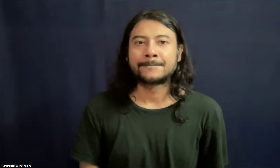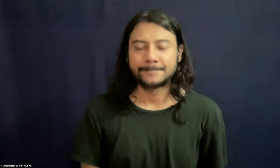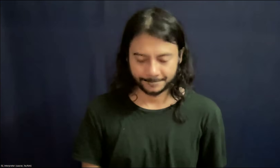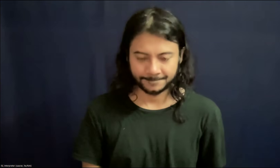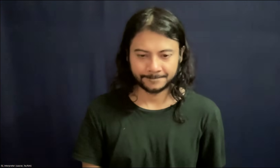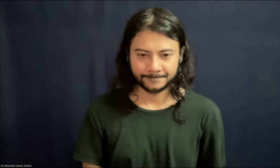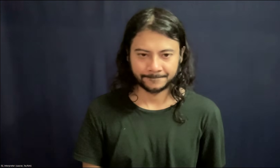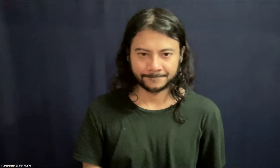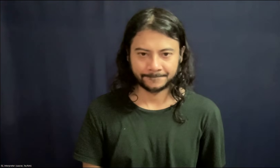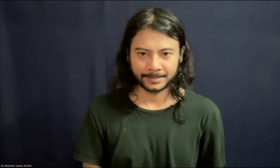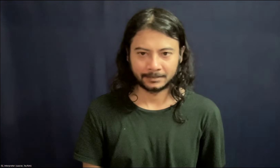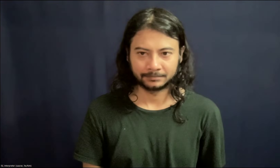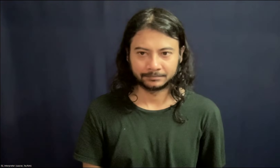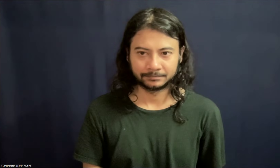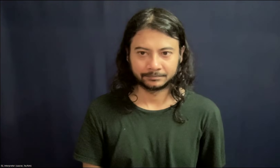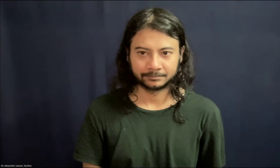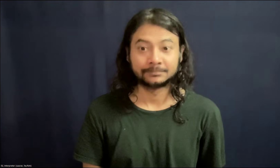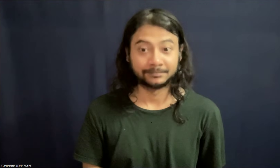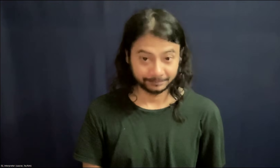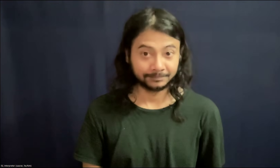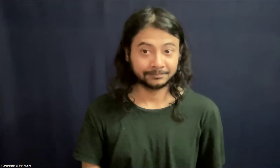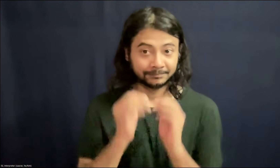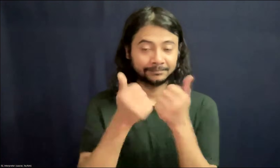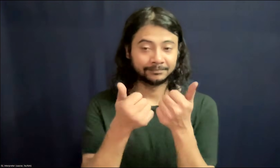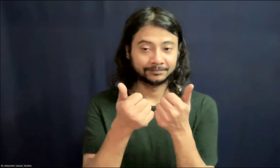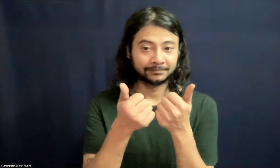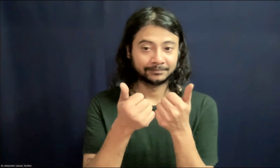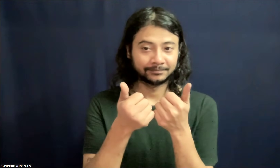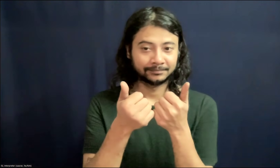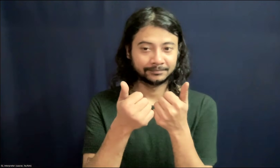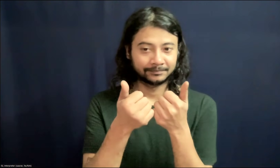So is that clear?